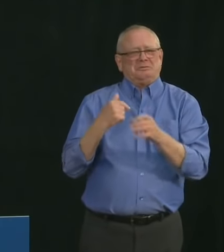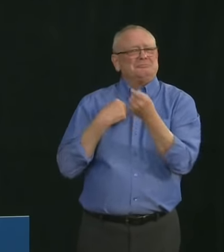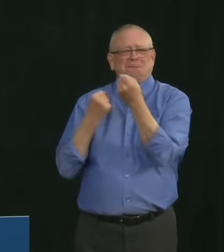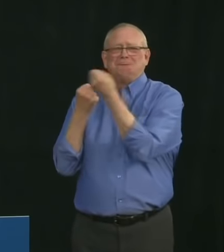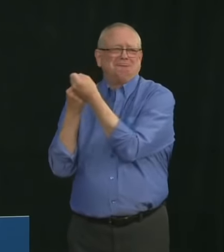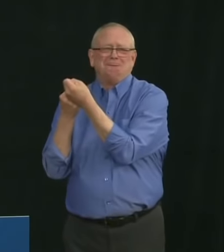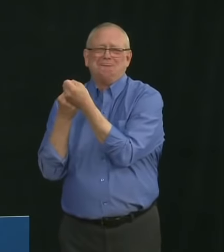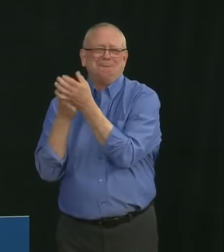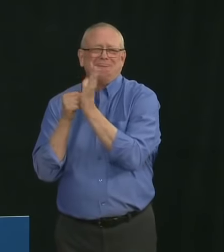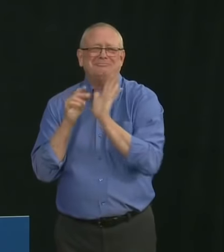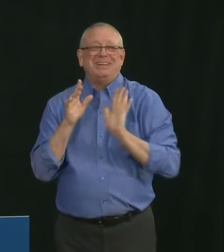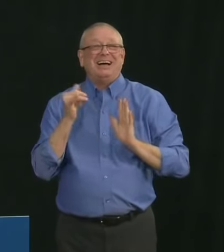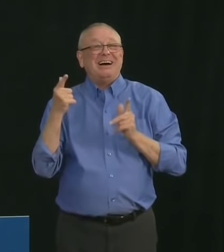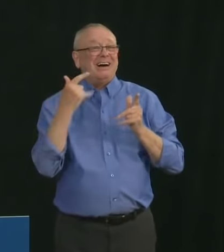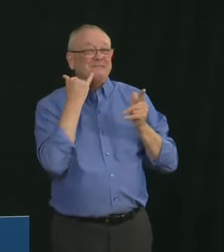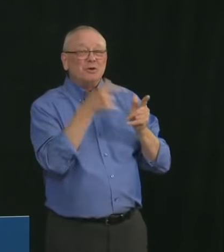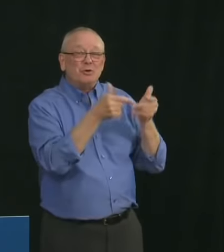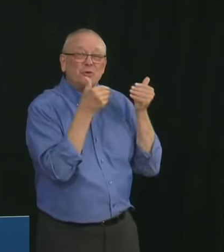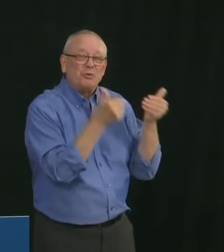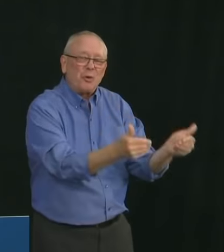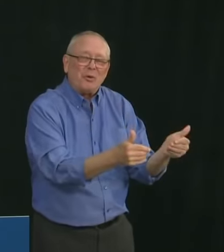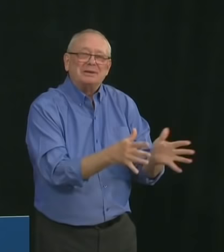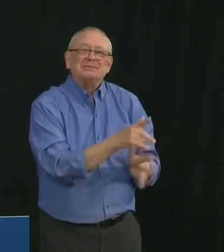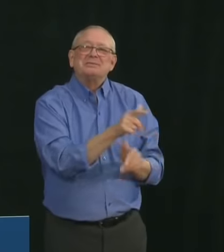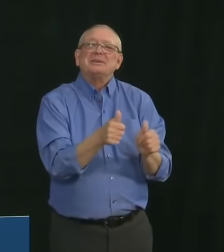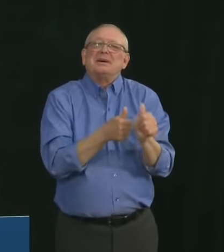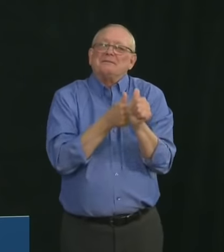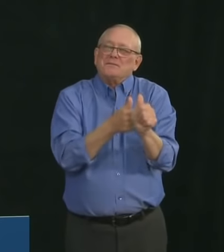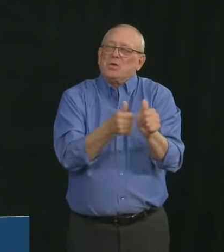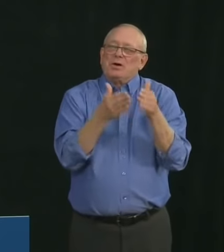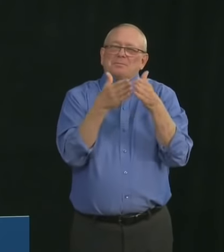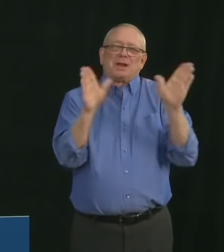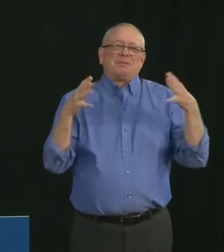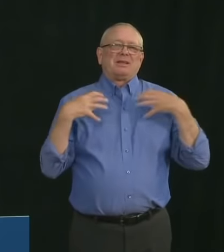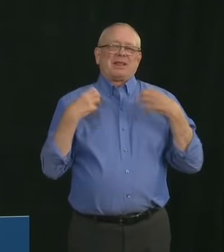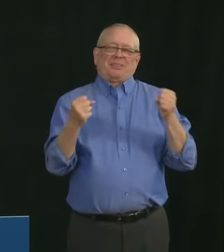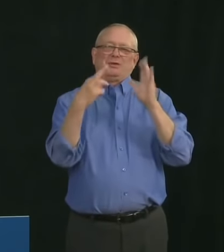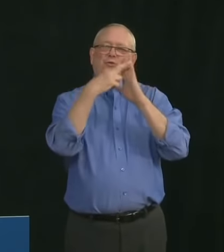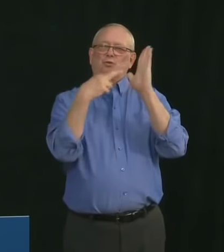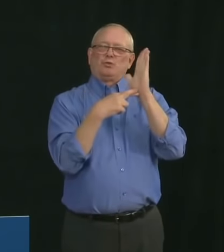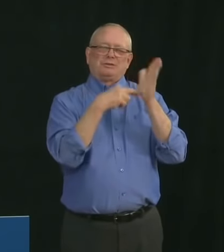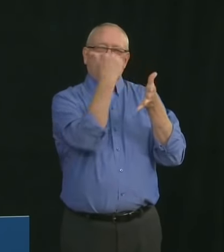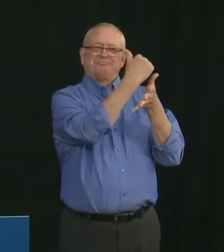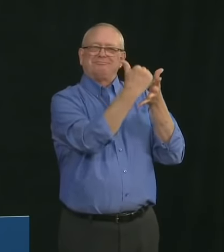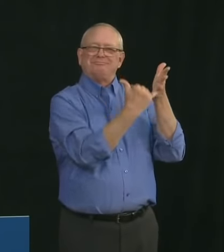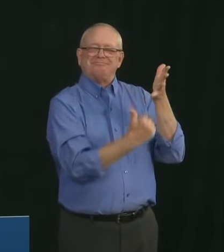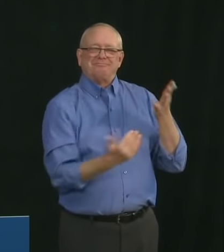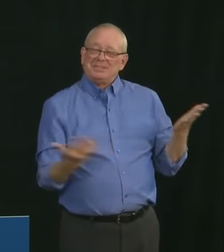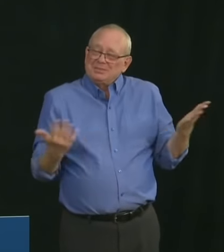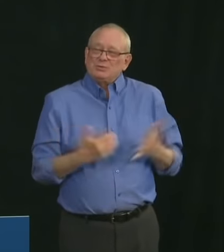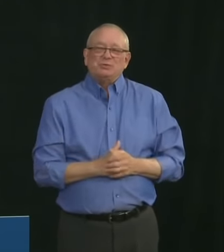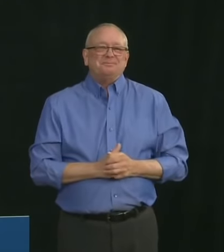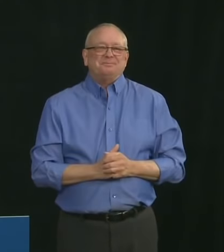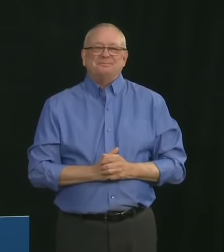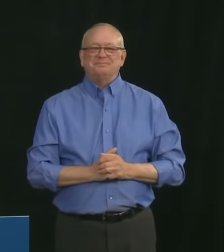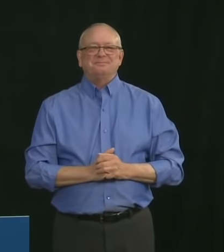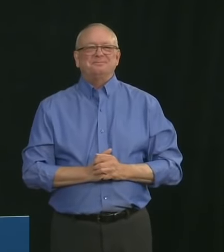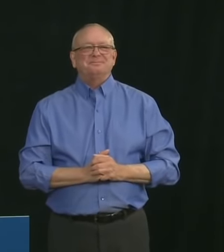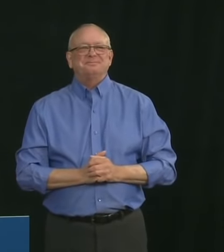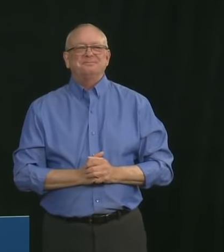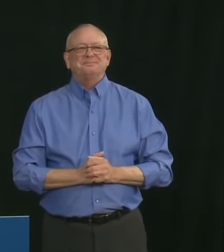guidelines. Operator, could you put through the next question, please? Next is Sarah Ryan with Global News. Go ahead,